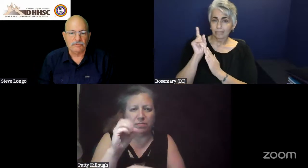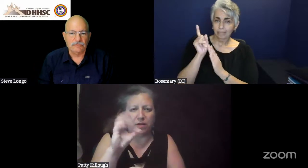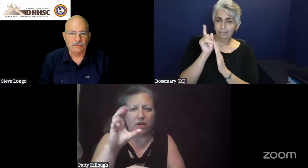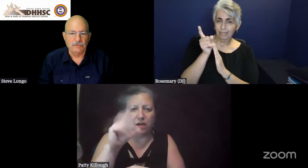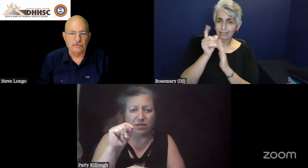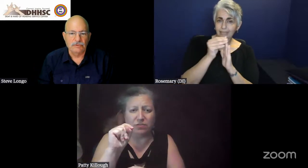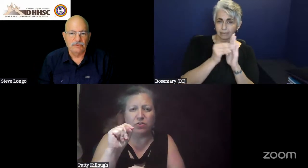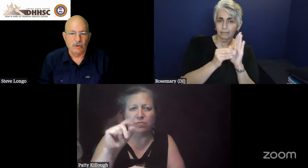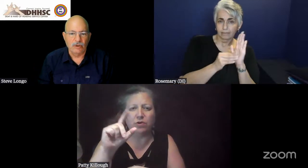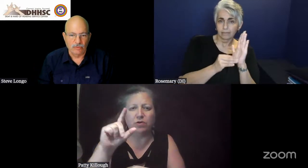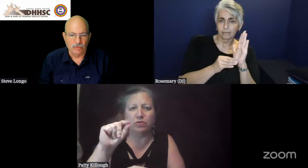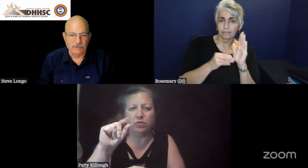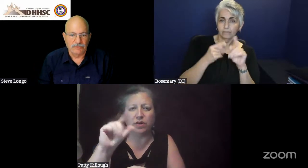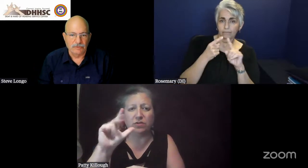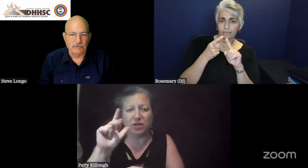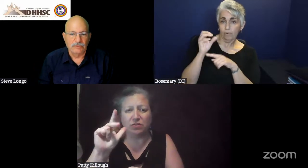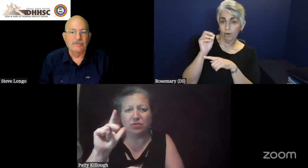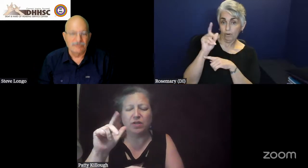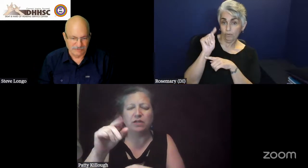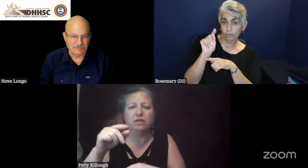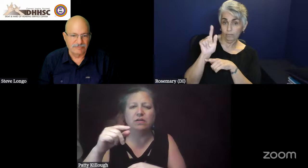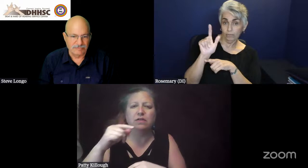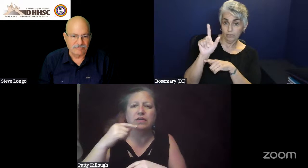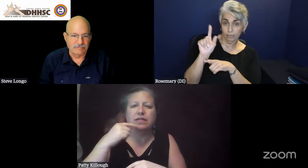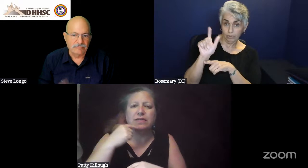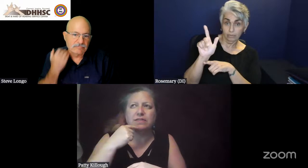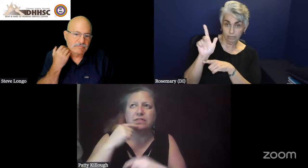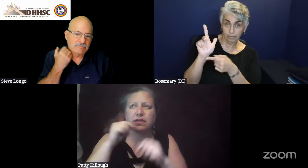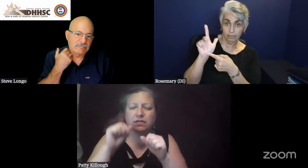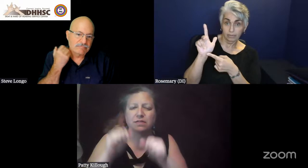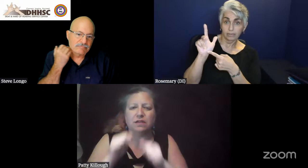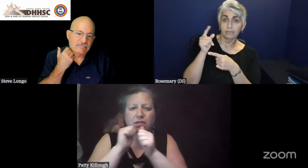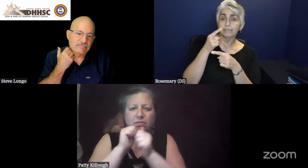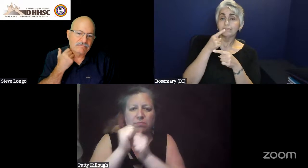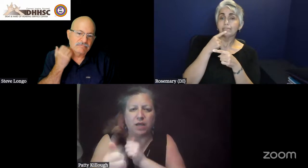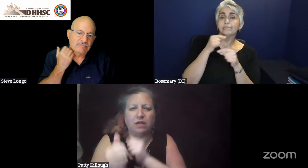Patty says the minutes from October 2023